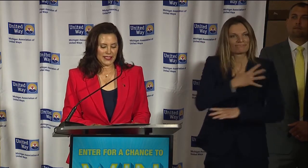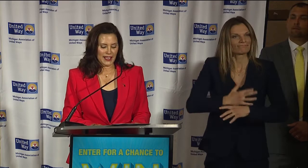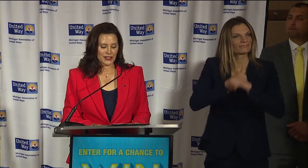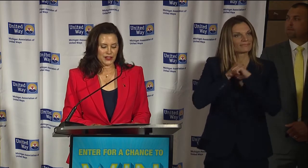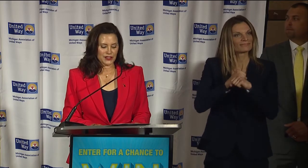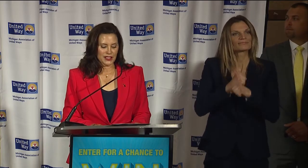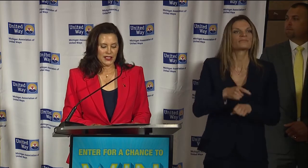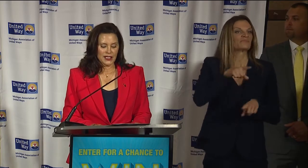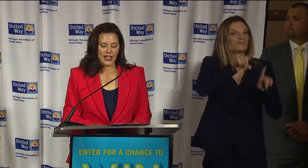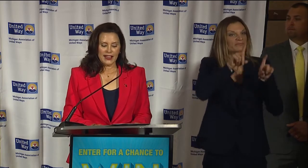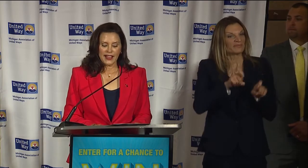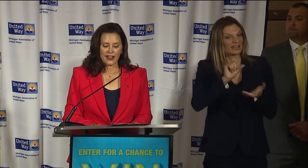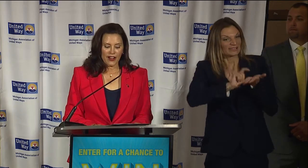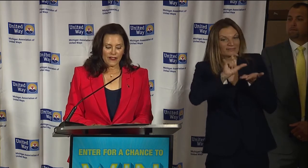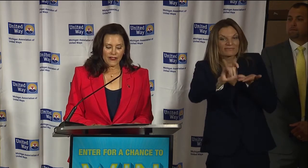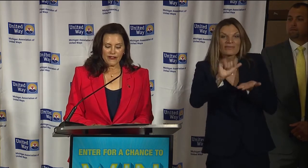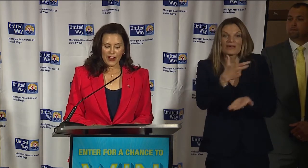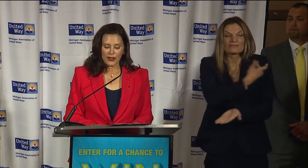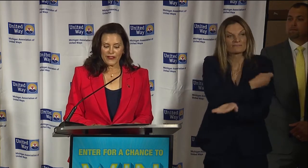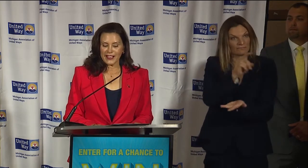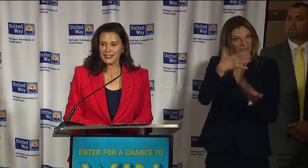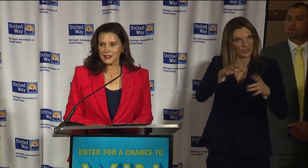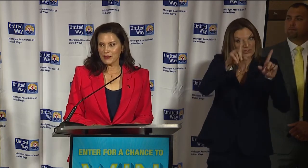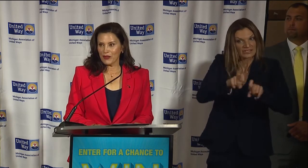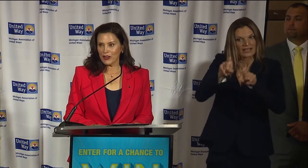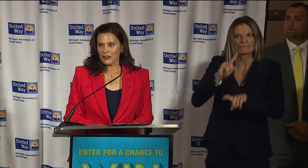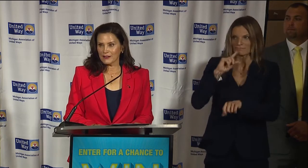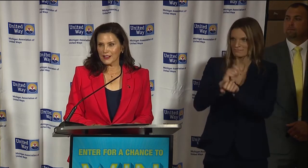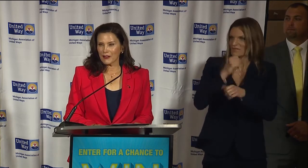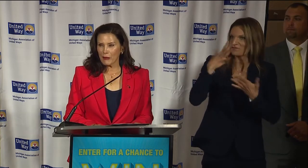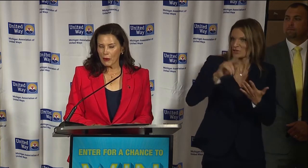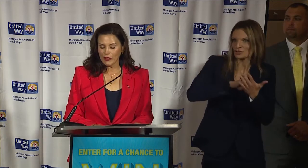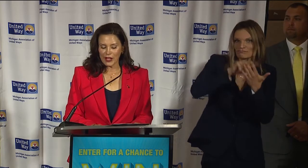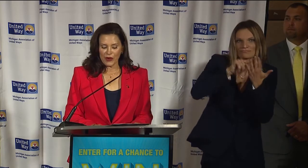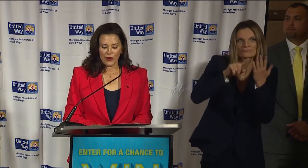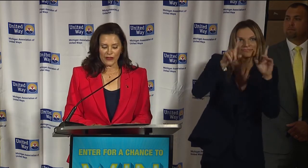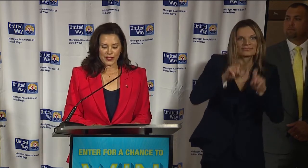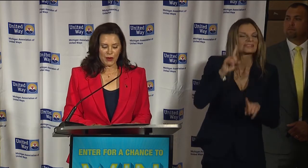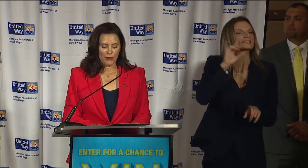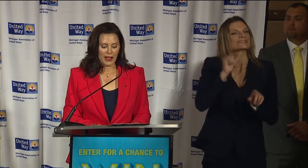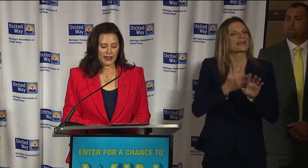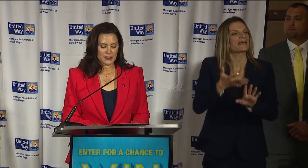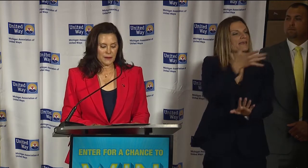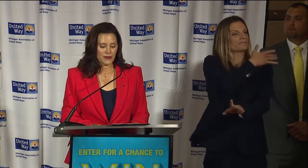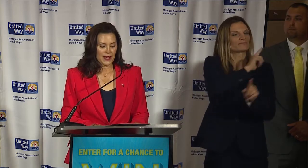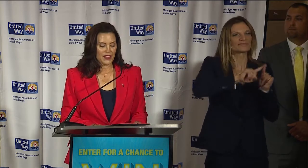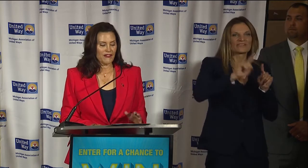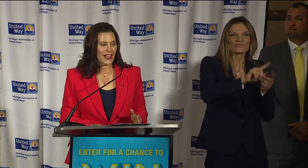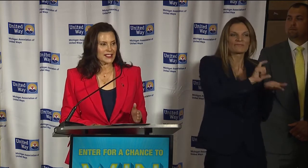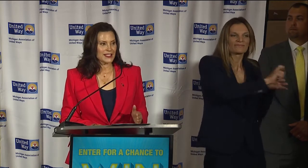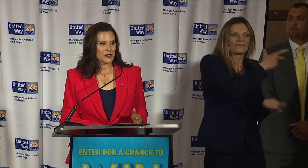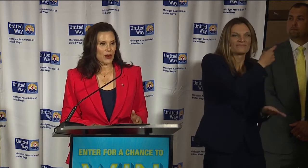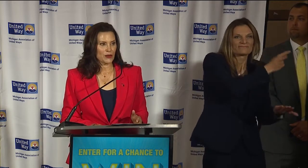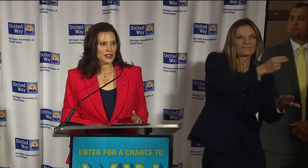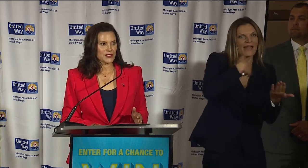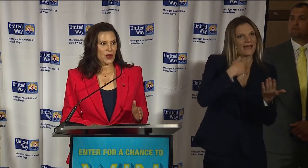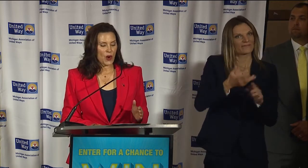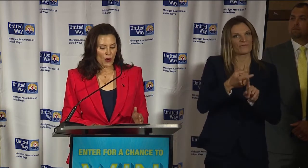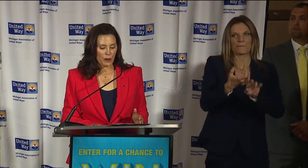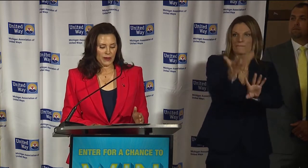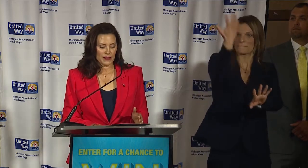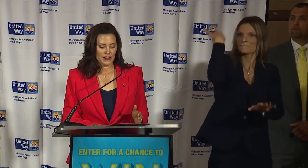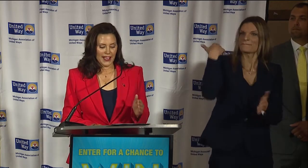trusted by doctors. And like other vaccines before it, like for polio or for smallpox, the vaccine